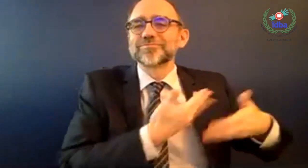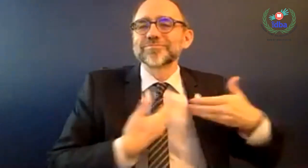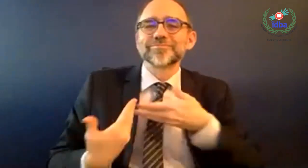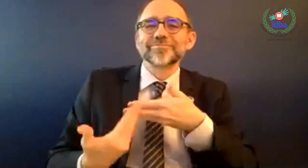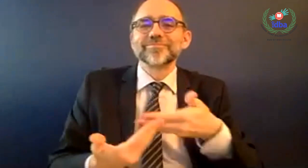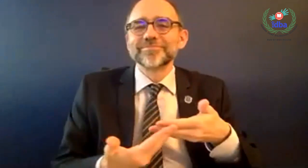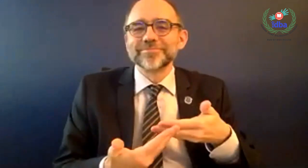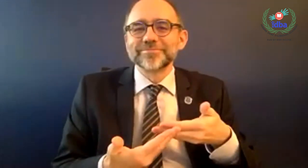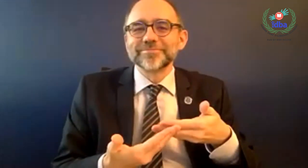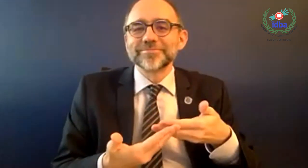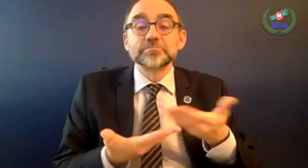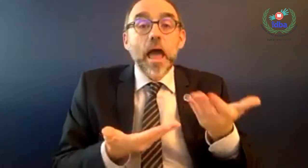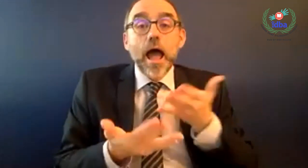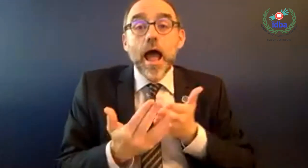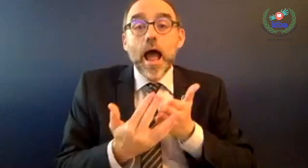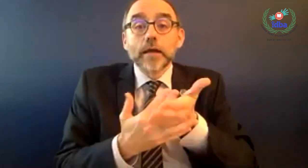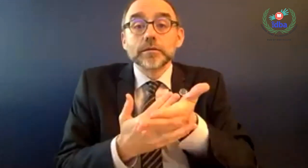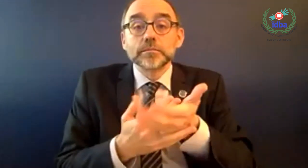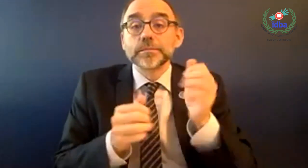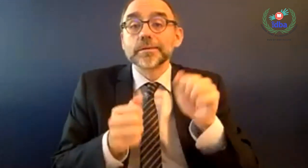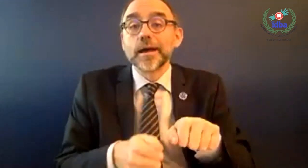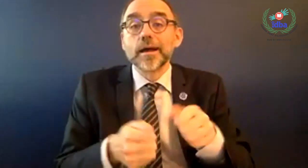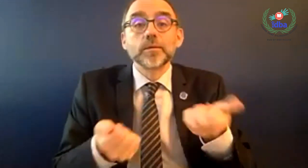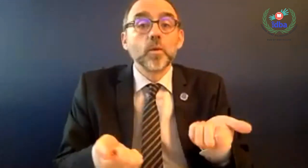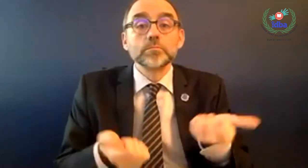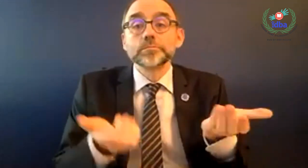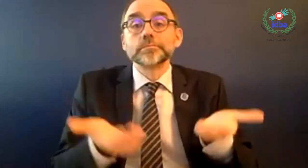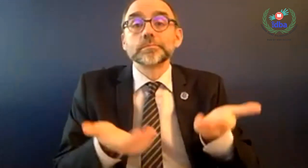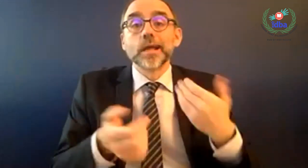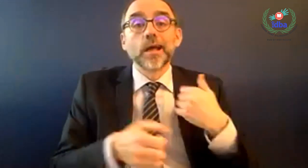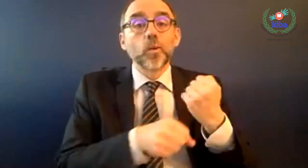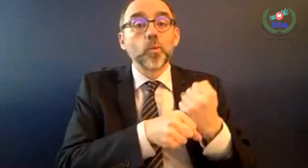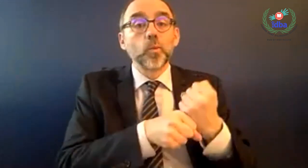all the deaf people in any country should have the access, complete access to sign language.